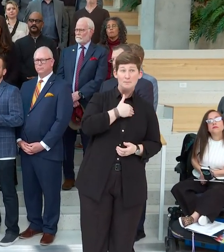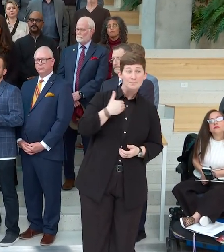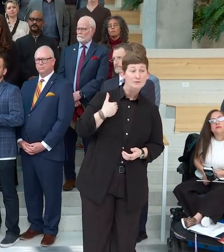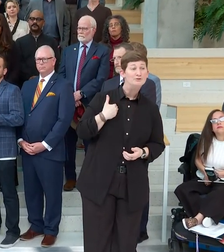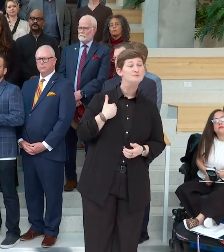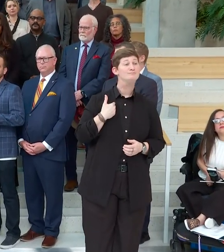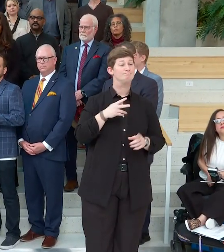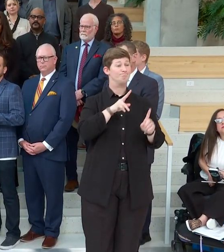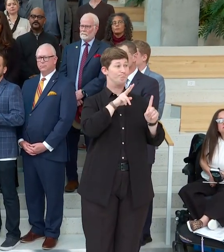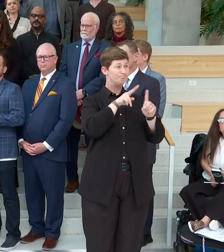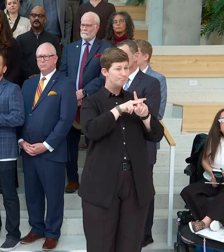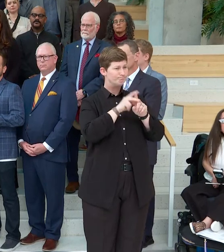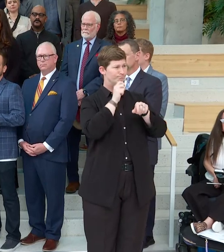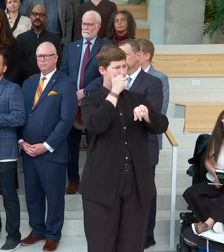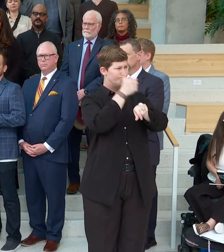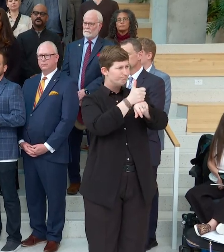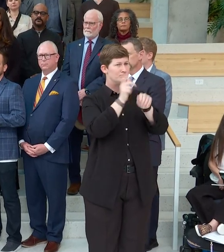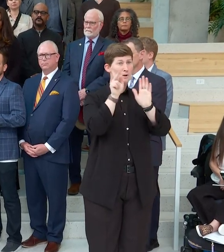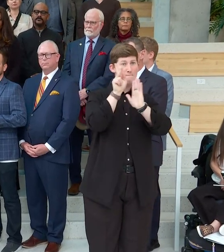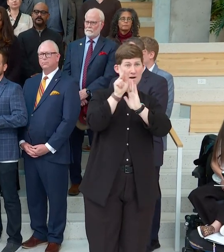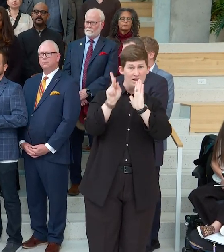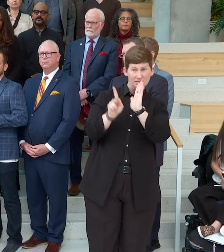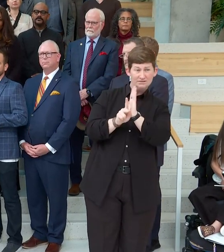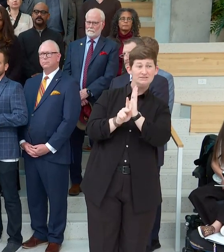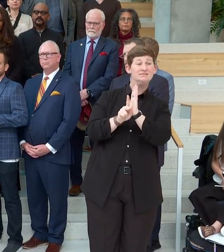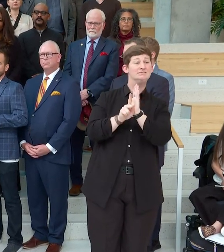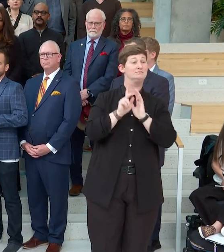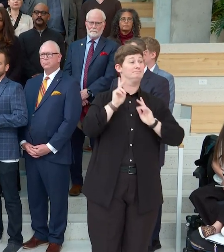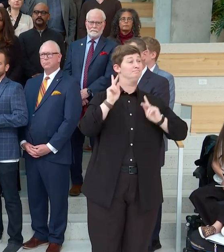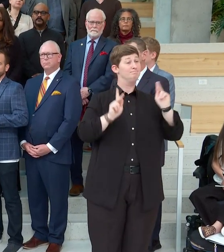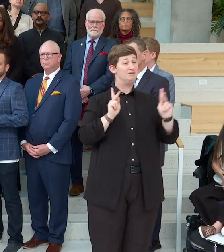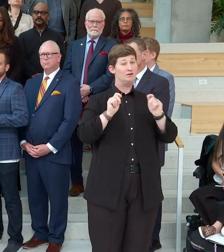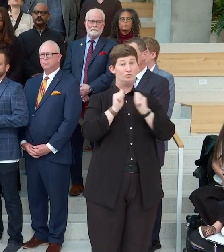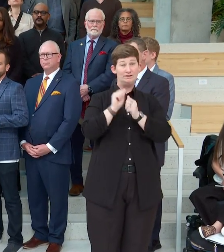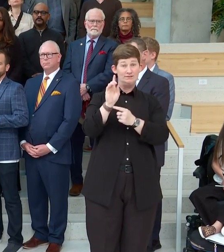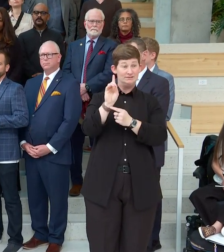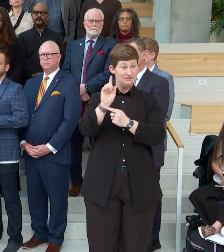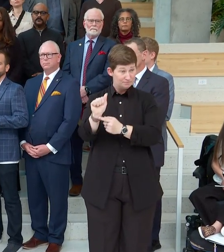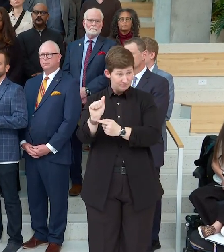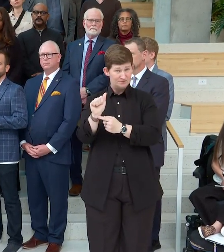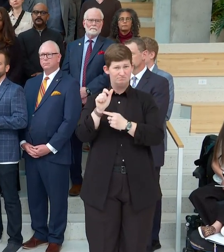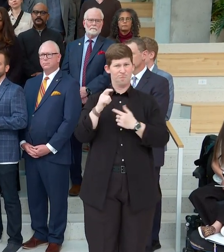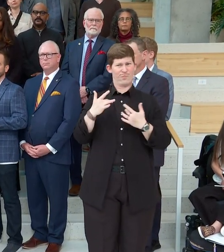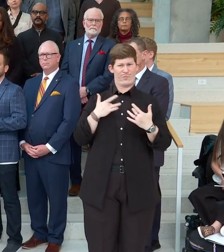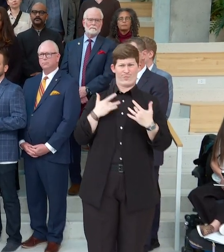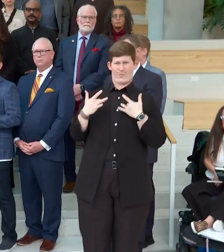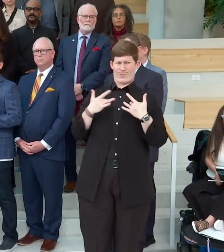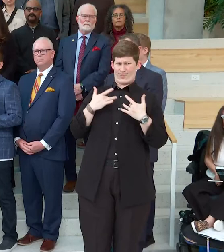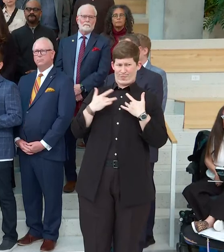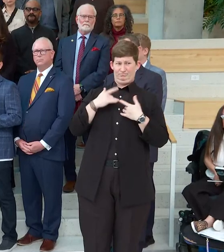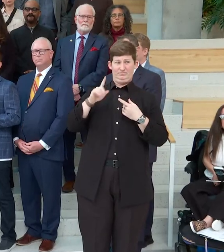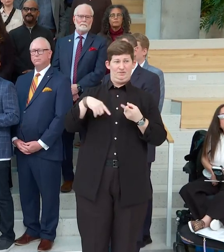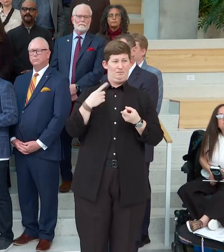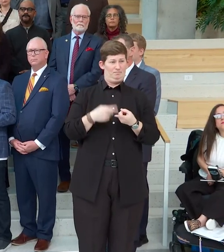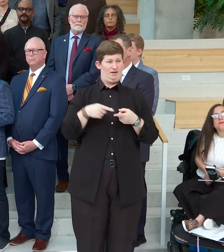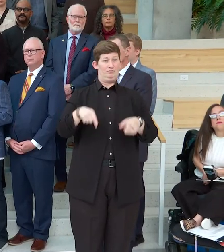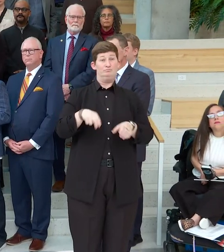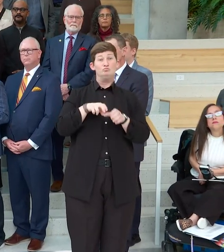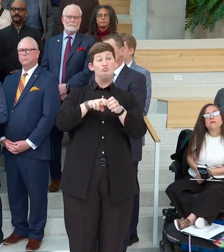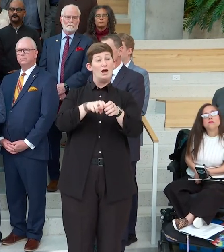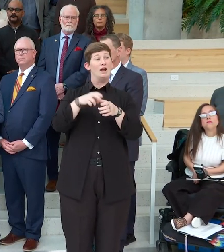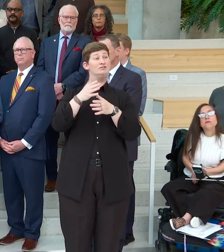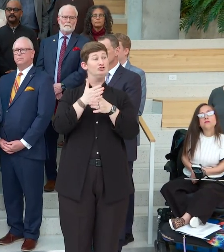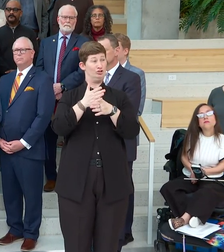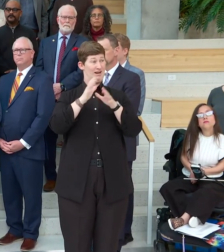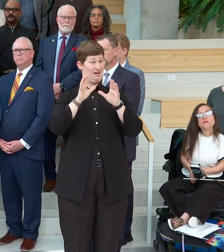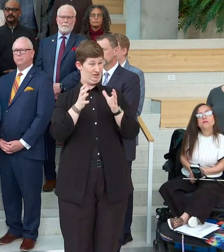enacting policy to people with disabilities who are concerned about the general direction of this rideshare ordinance, to people